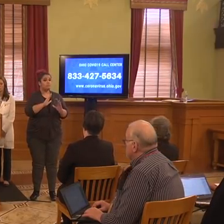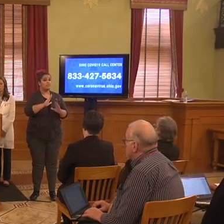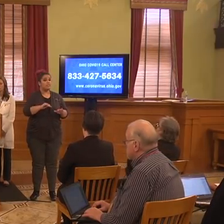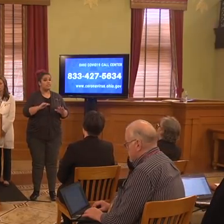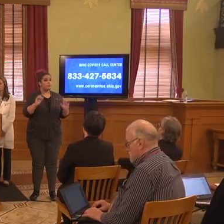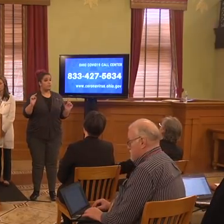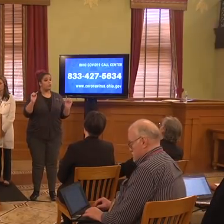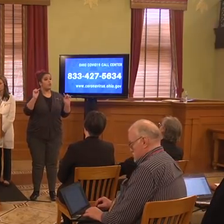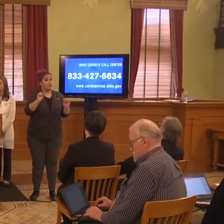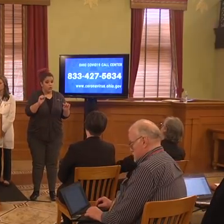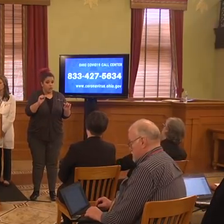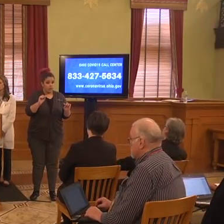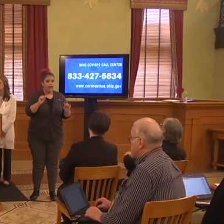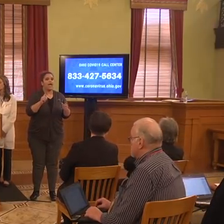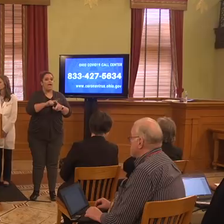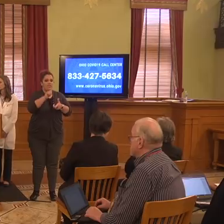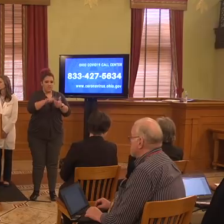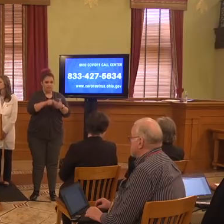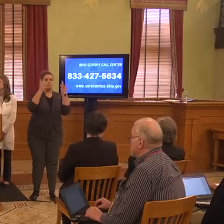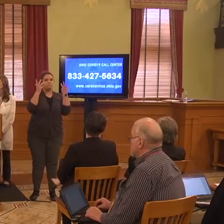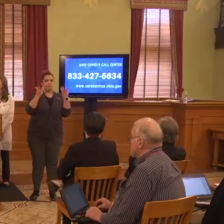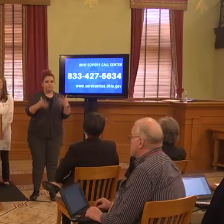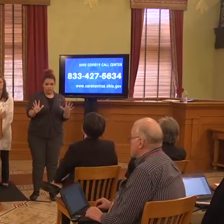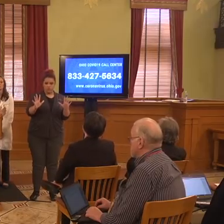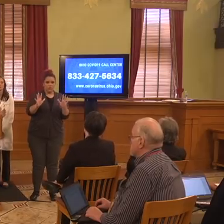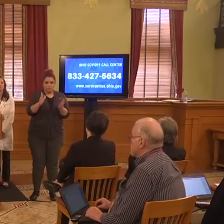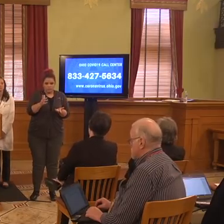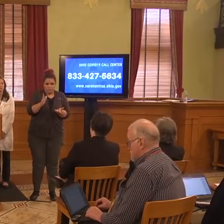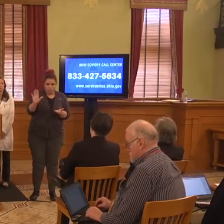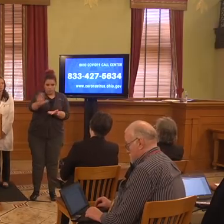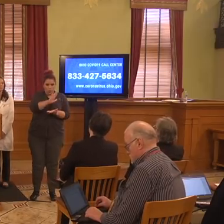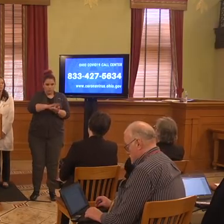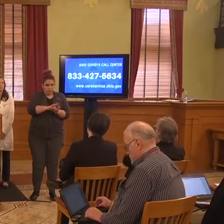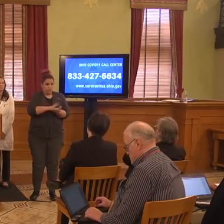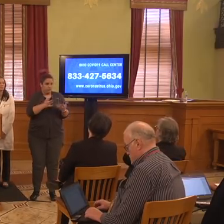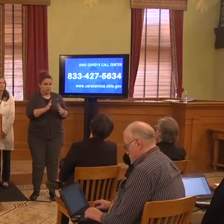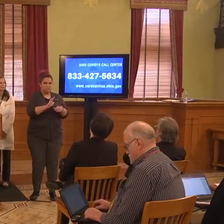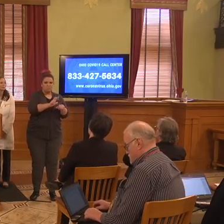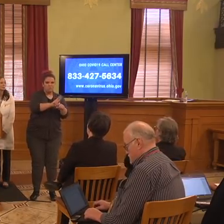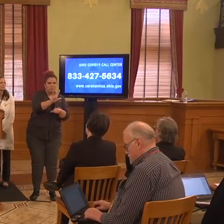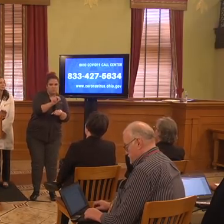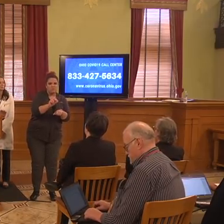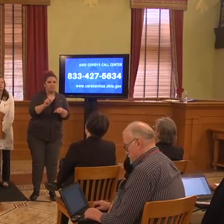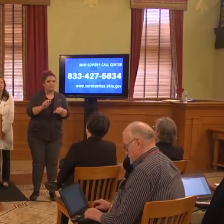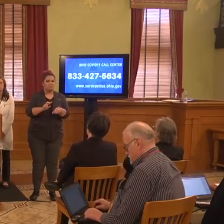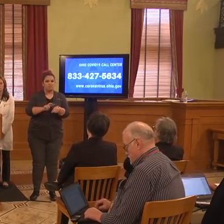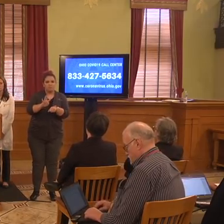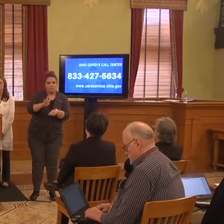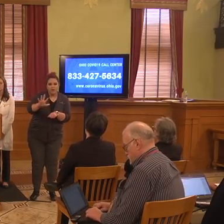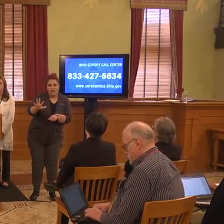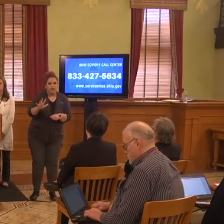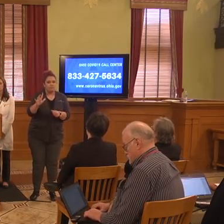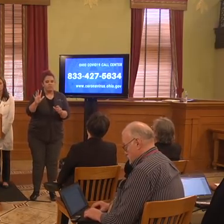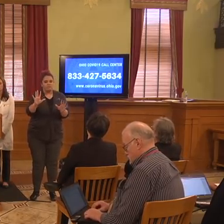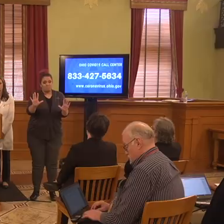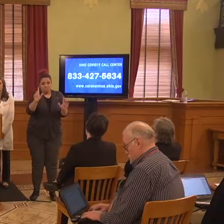starts. Whenever school gets out, 3:30, 3:45, 3:15, whatever it is, that's it for the